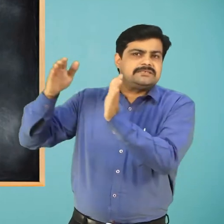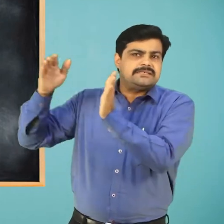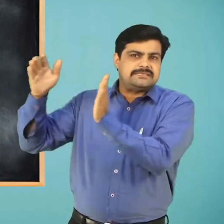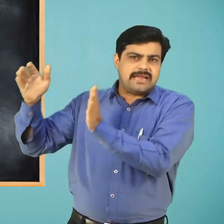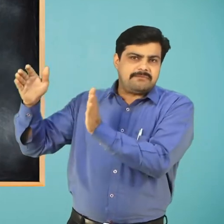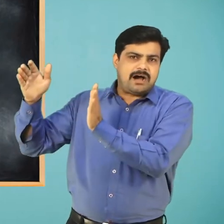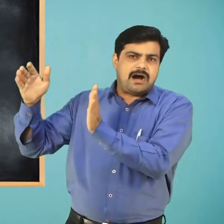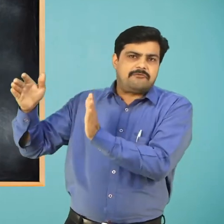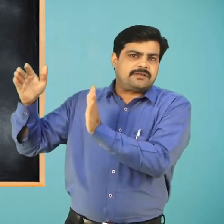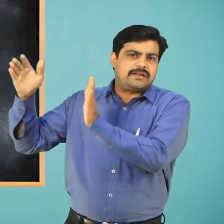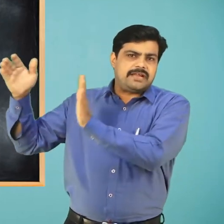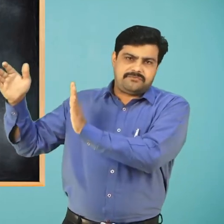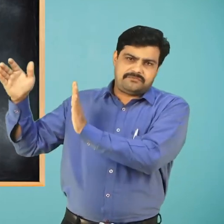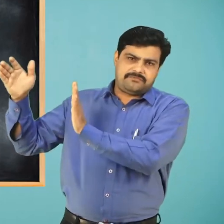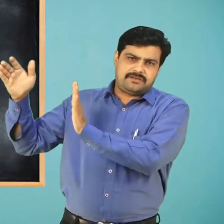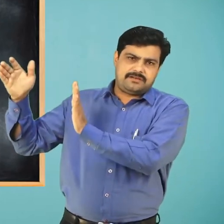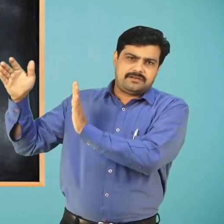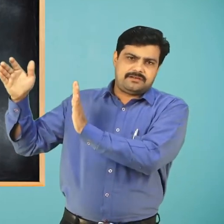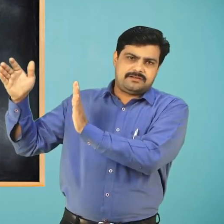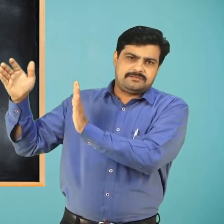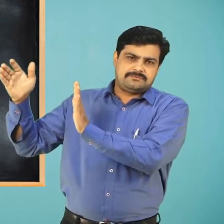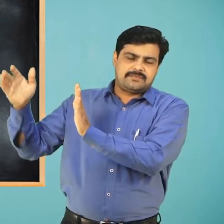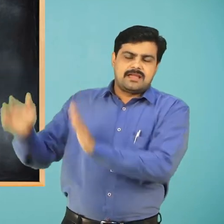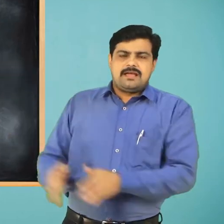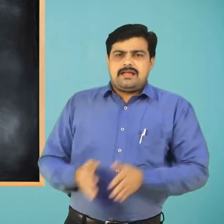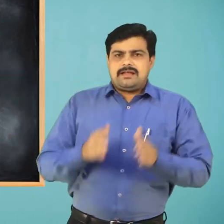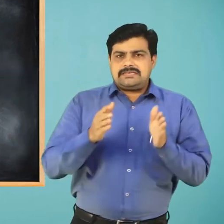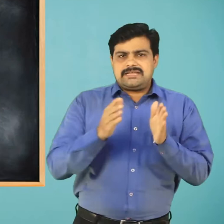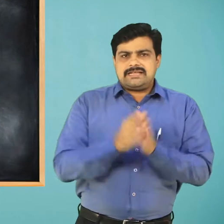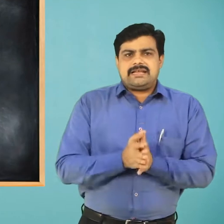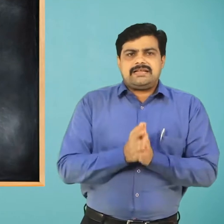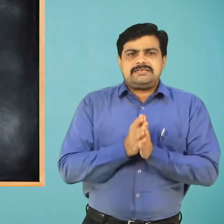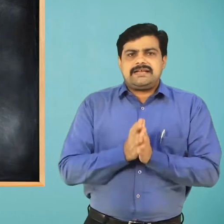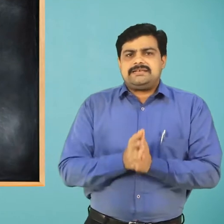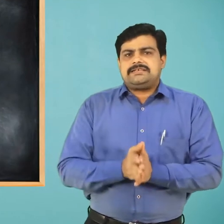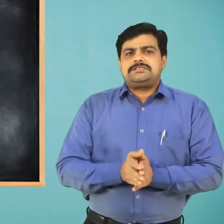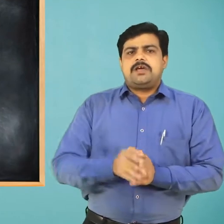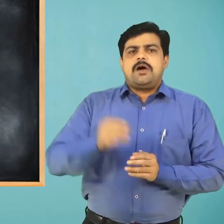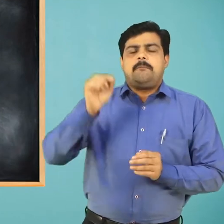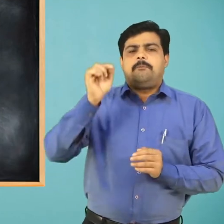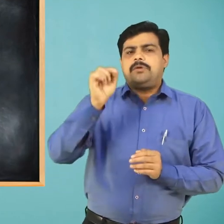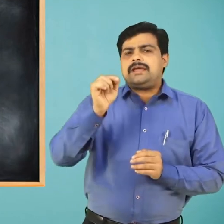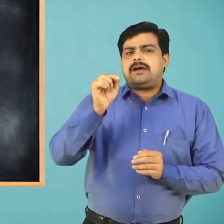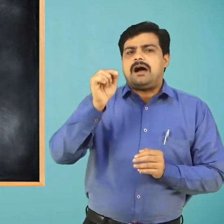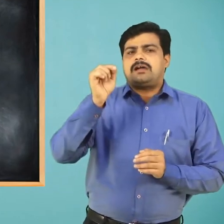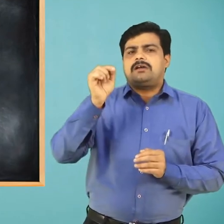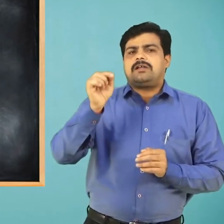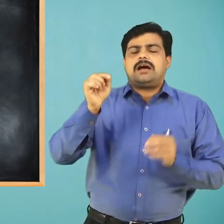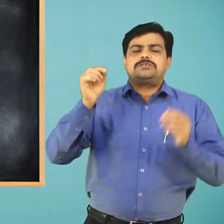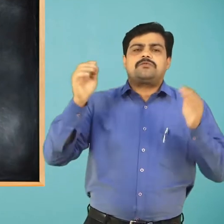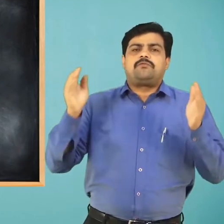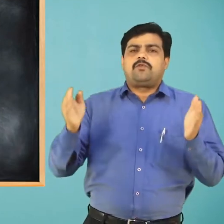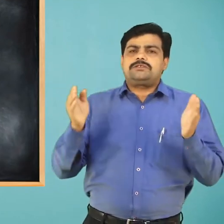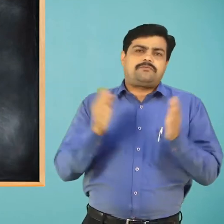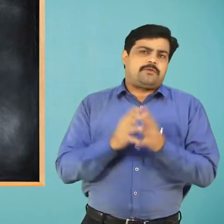the same after if. Let's take the another sentence. Bring a glass of water for